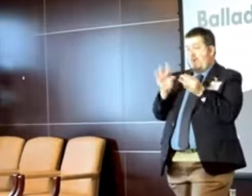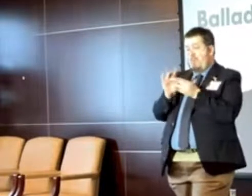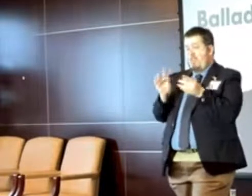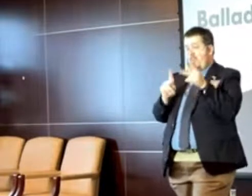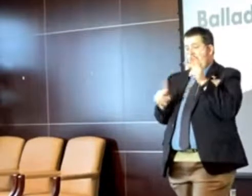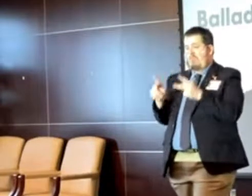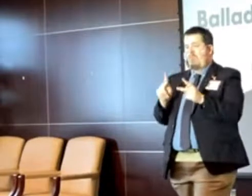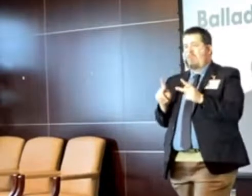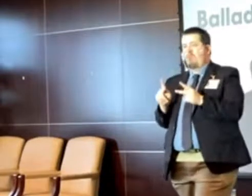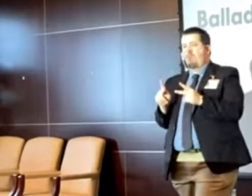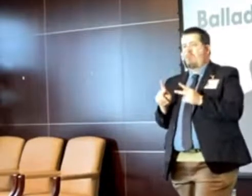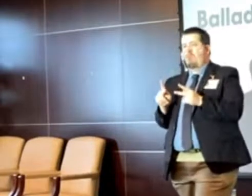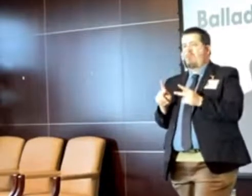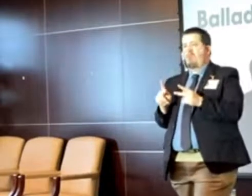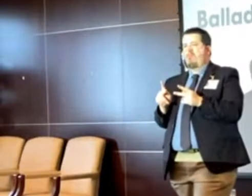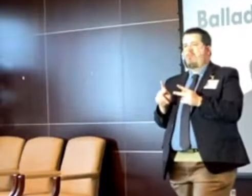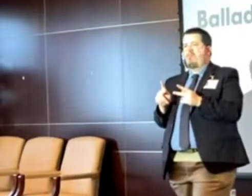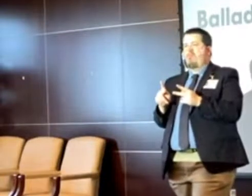people are,